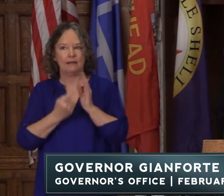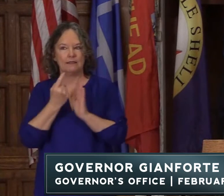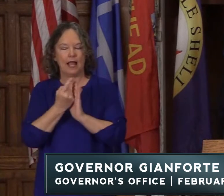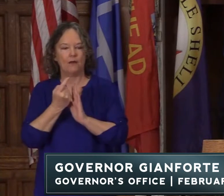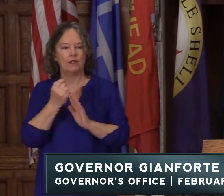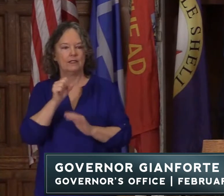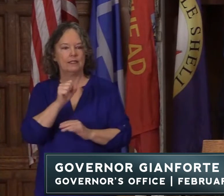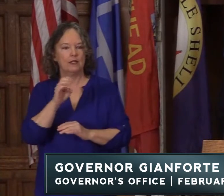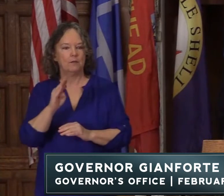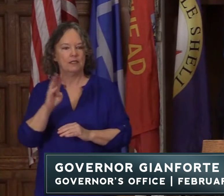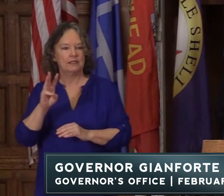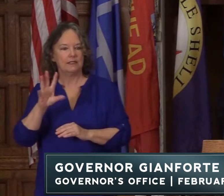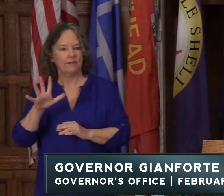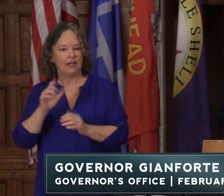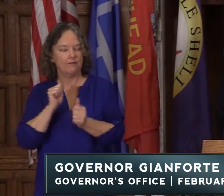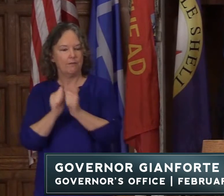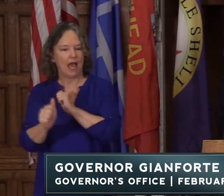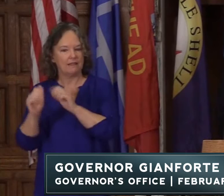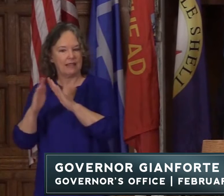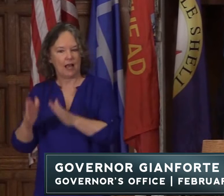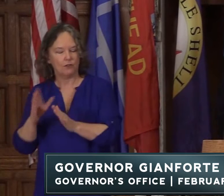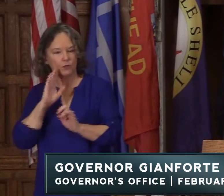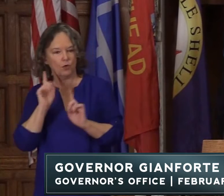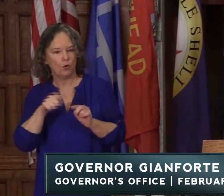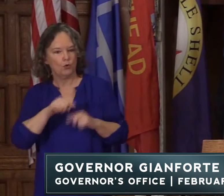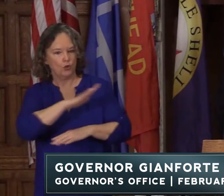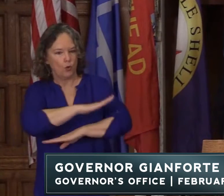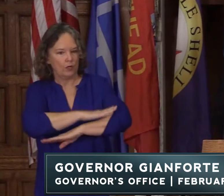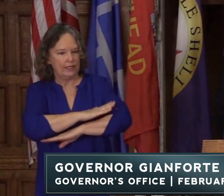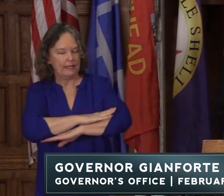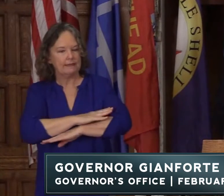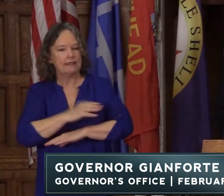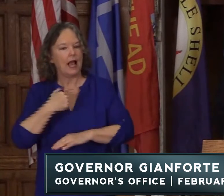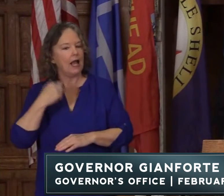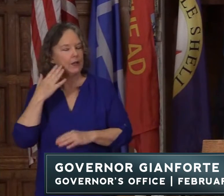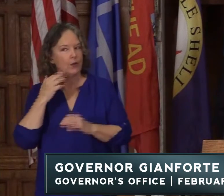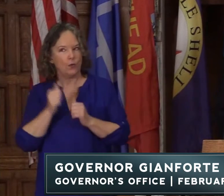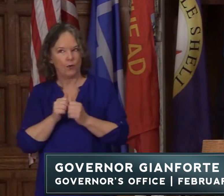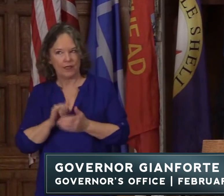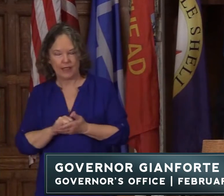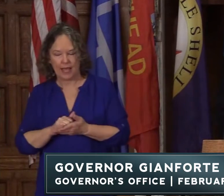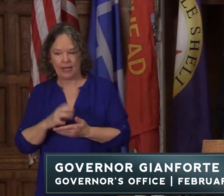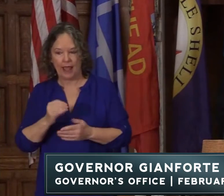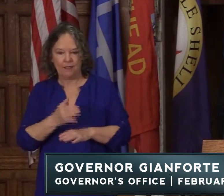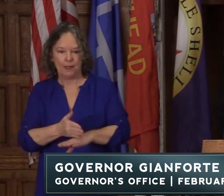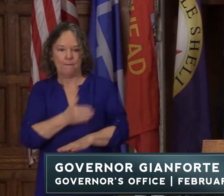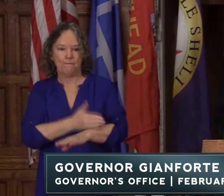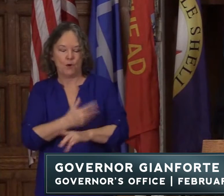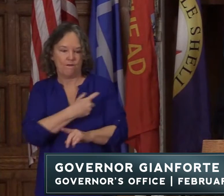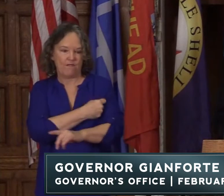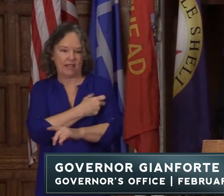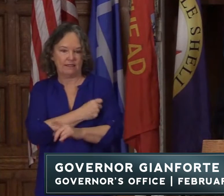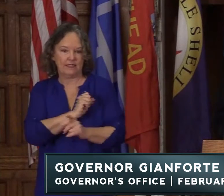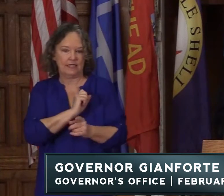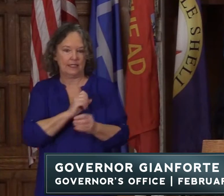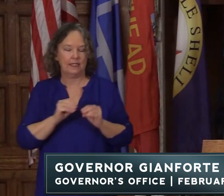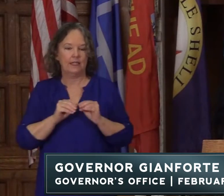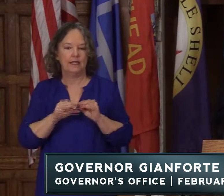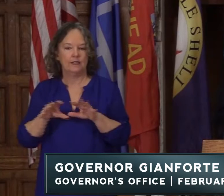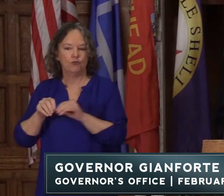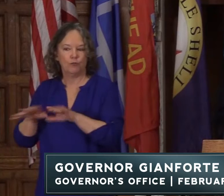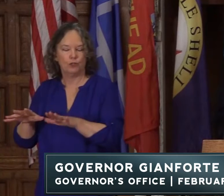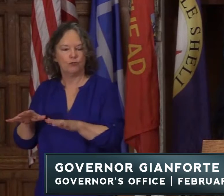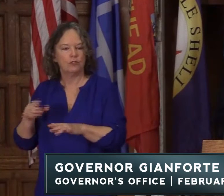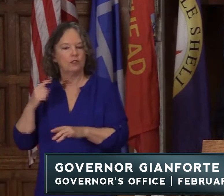House and now would theoretically head right to your desk. And I know along with that and improved vaccine distribution, you plan to repeal the mandate.